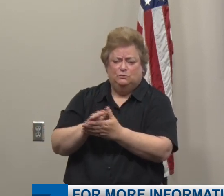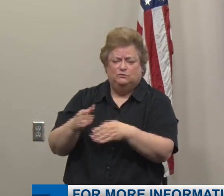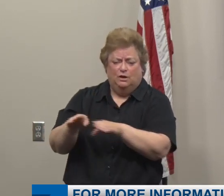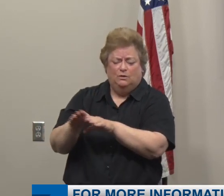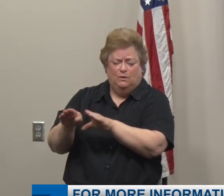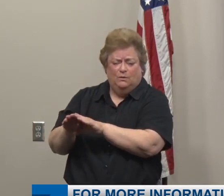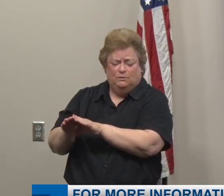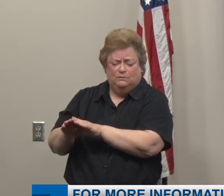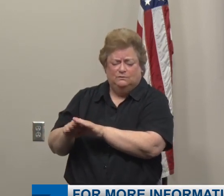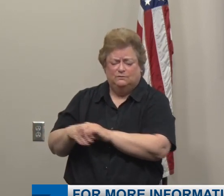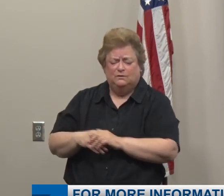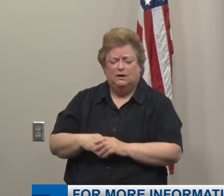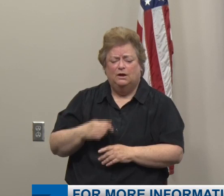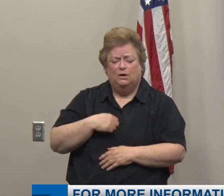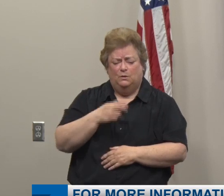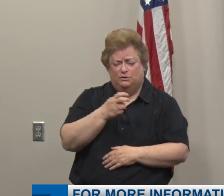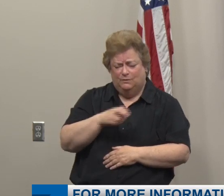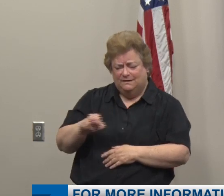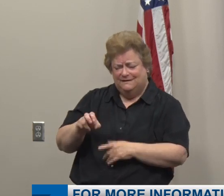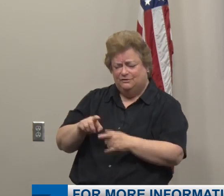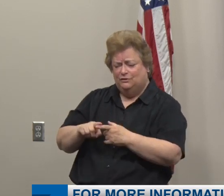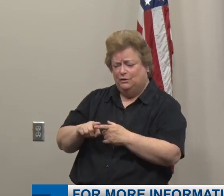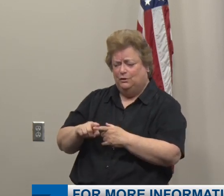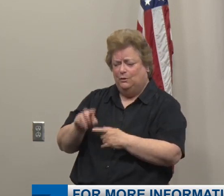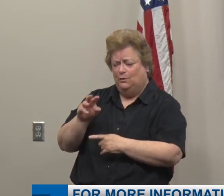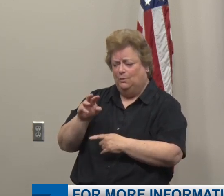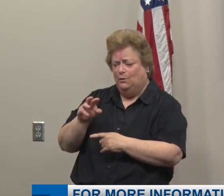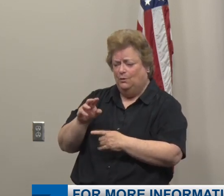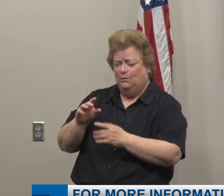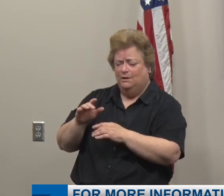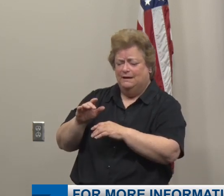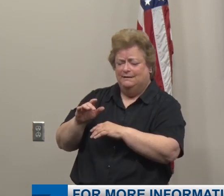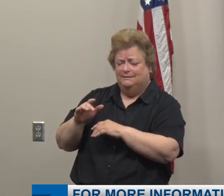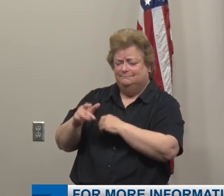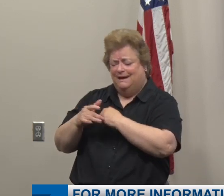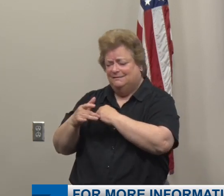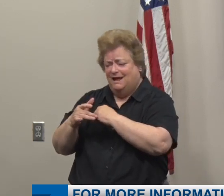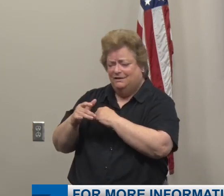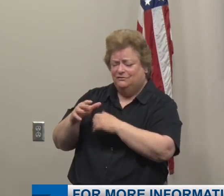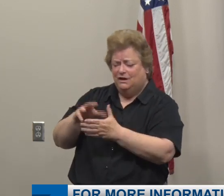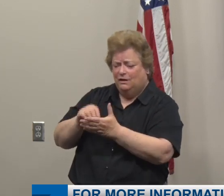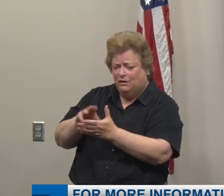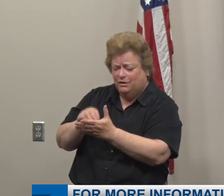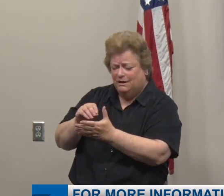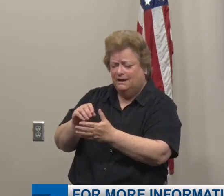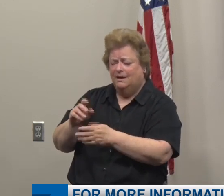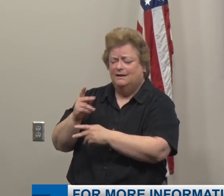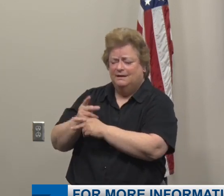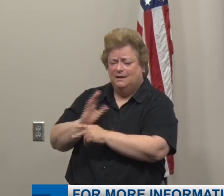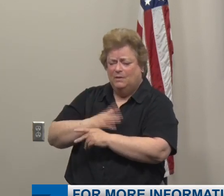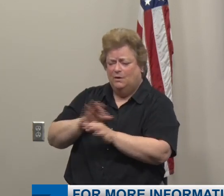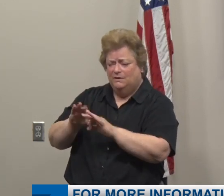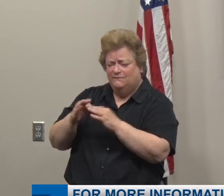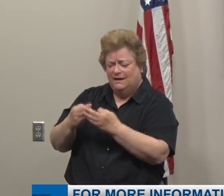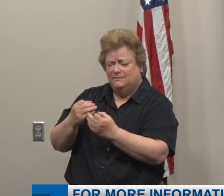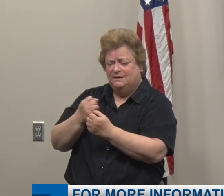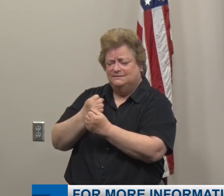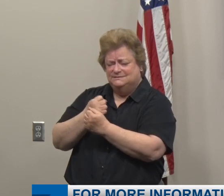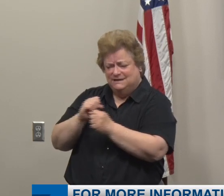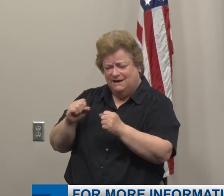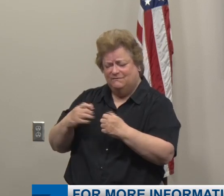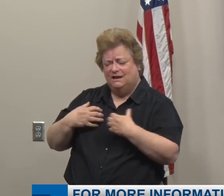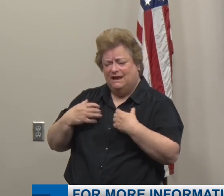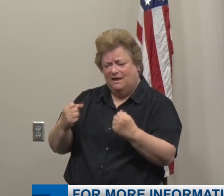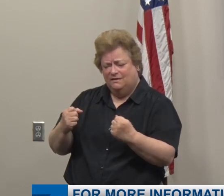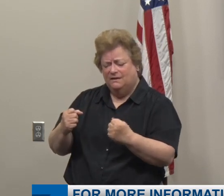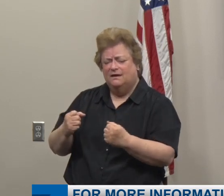while transitioning to promote learning and physical distancing is essential to keep our families safe and healthy it can